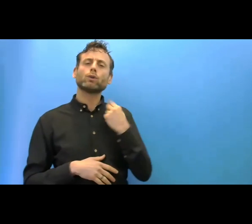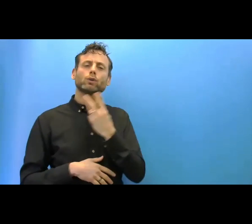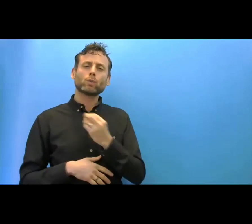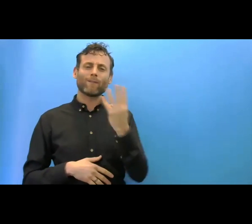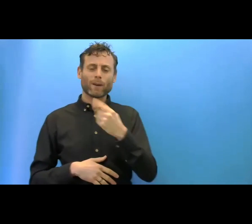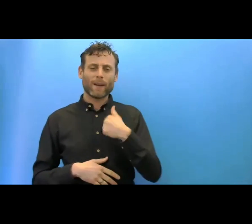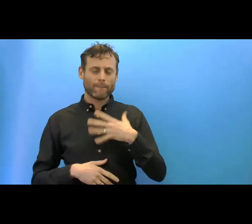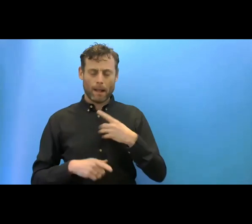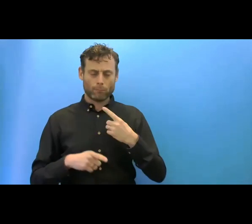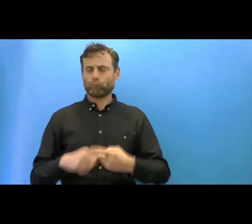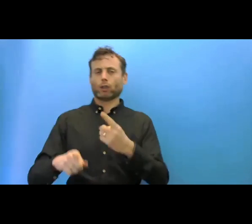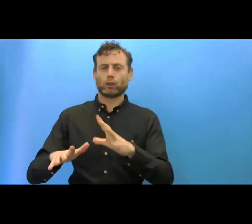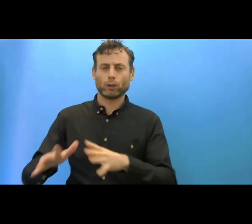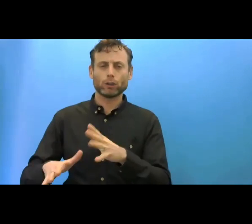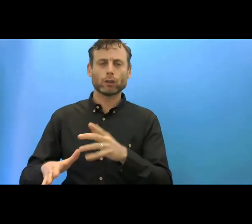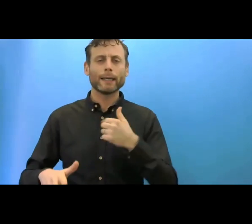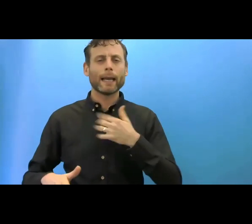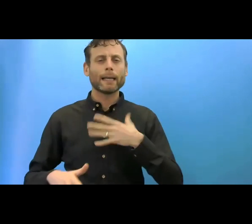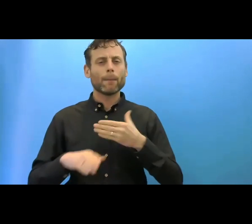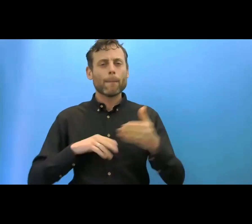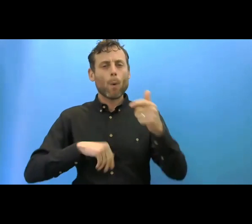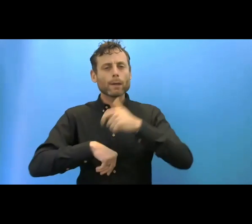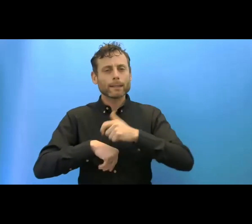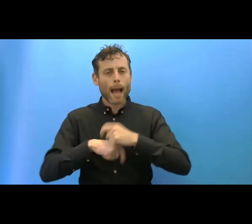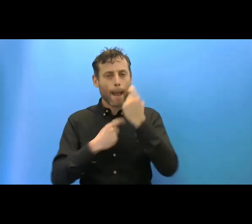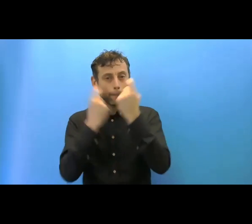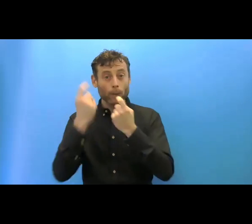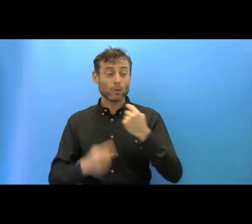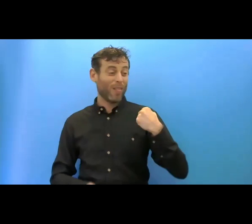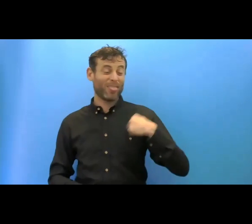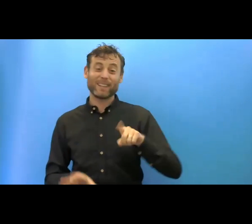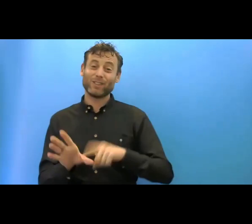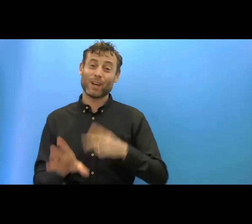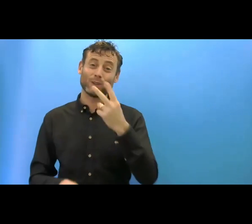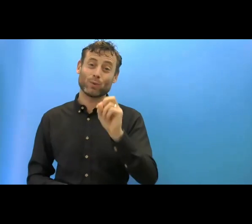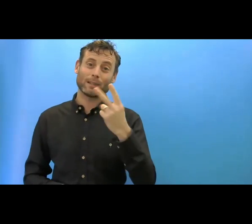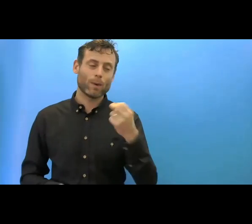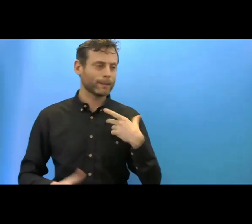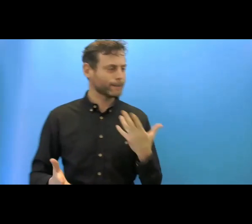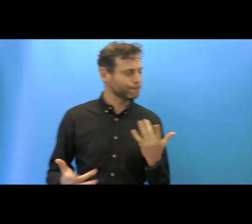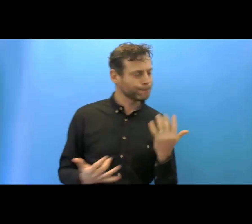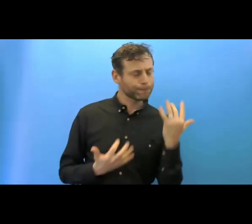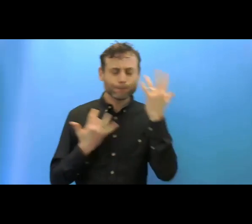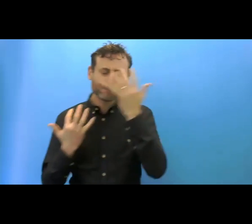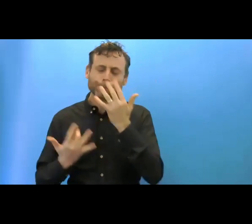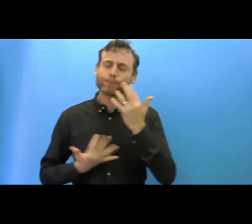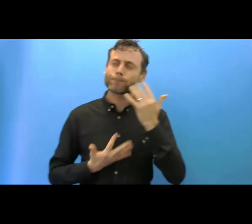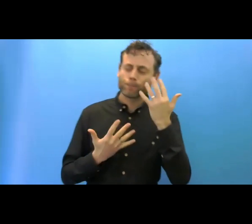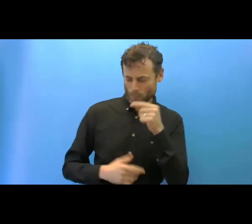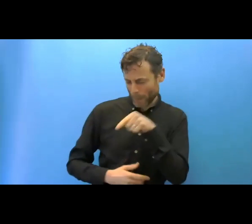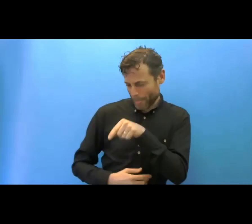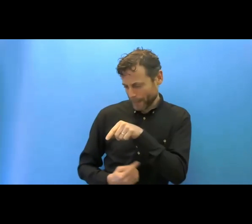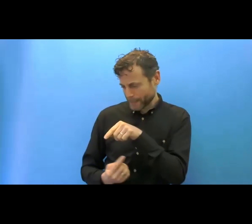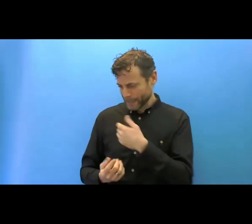deserved. So over this strange year of 2020, I have been reworking the piece and redeveloping the piece. And also I'm